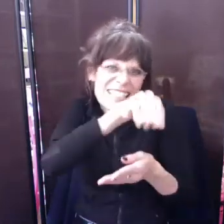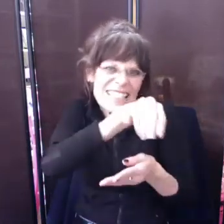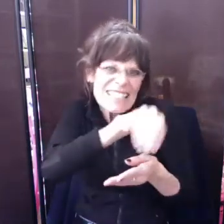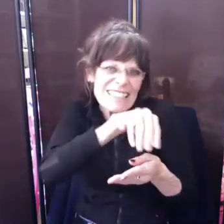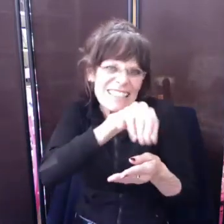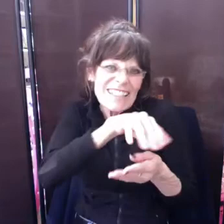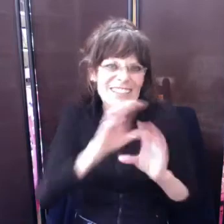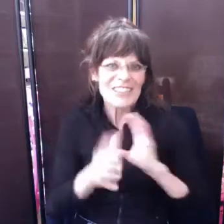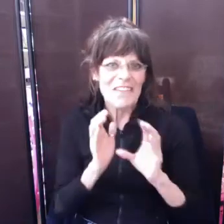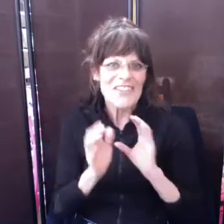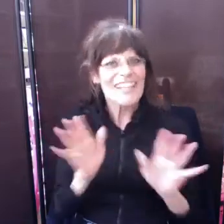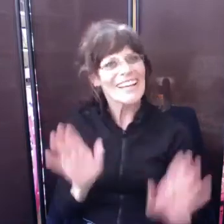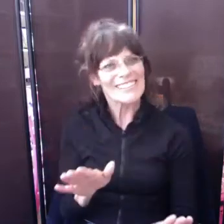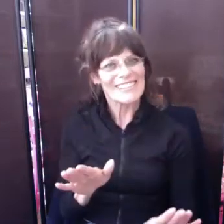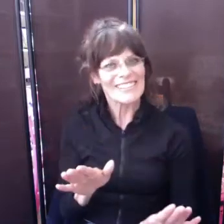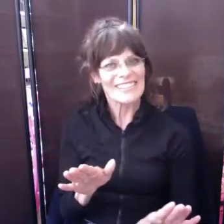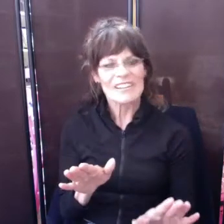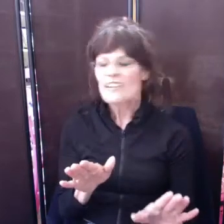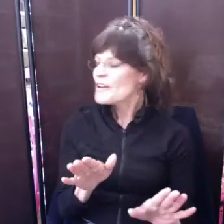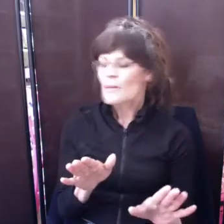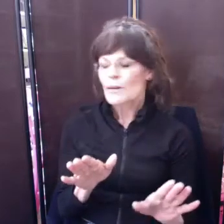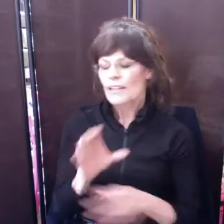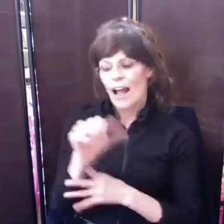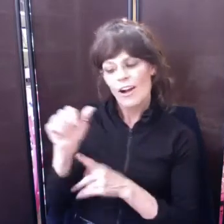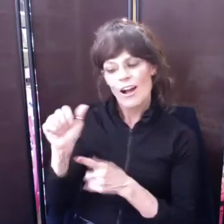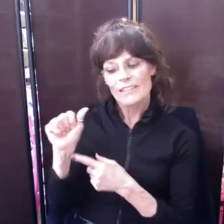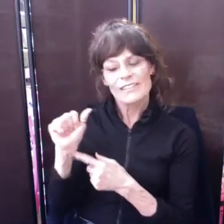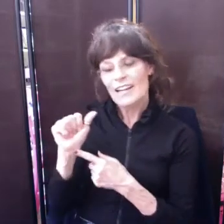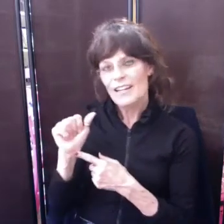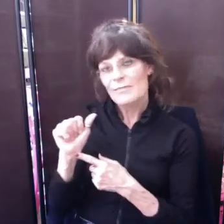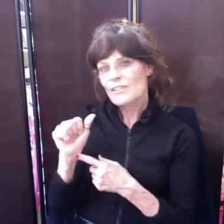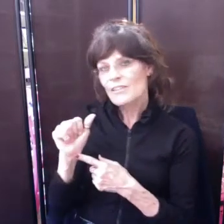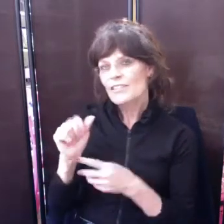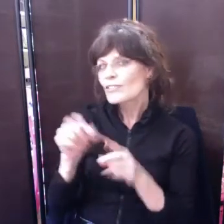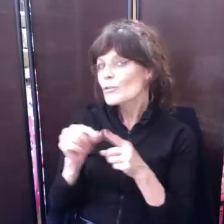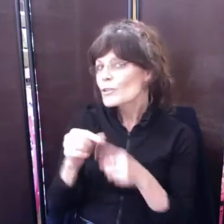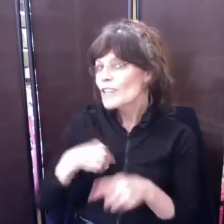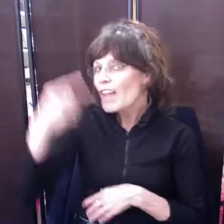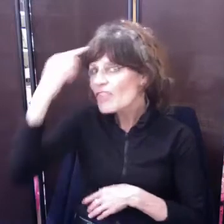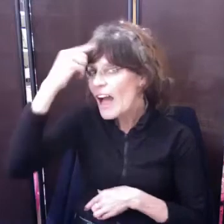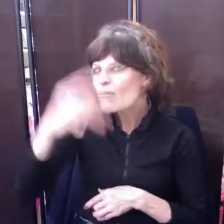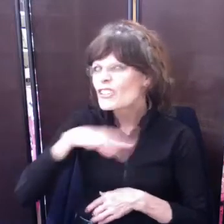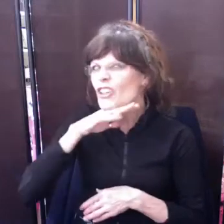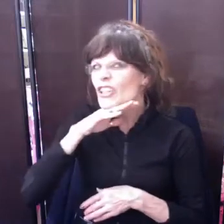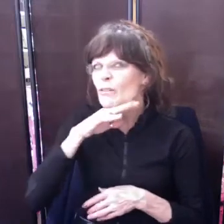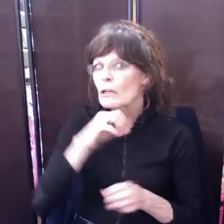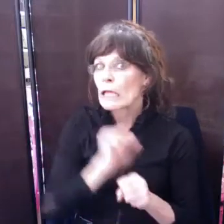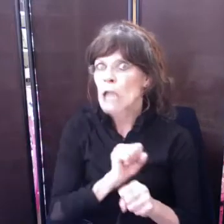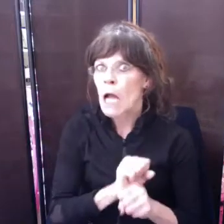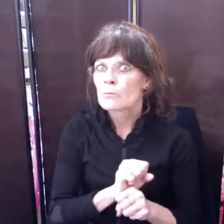But you know, in Alcoholics Anonymous, you know, the words that I thought were dirty were like job, you know,